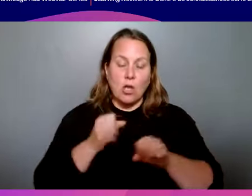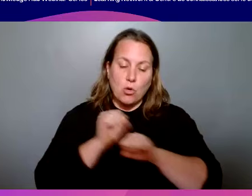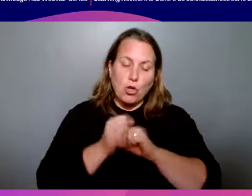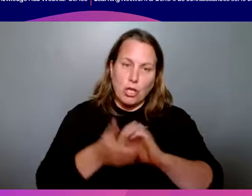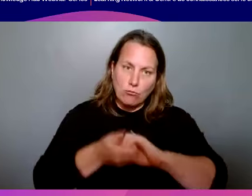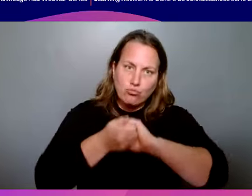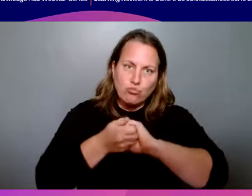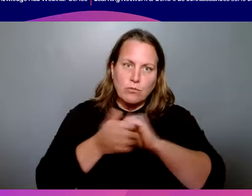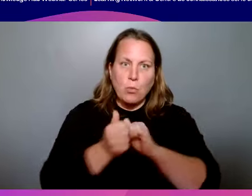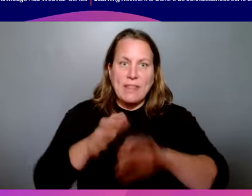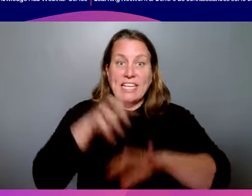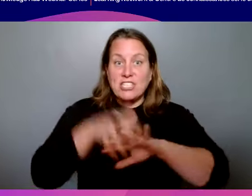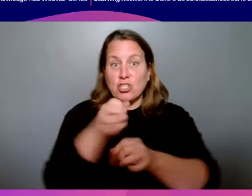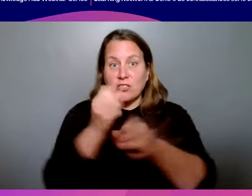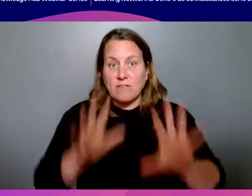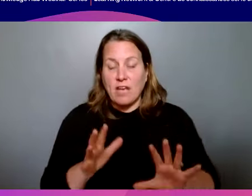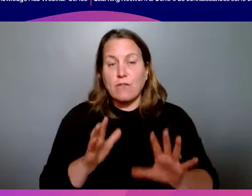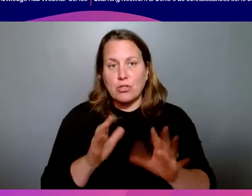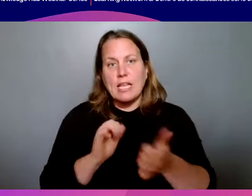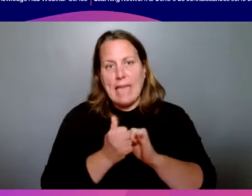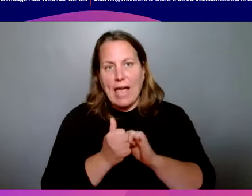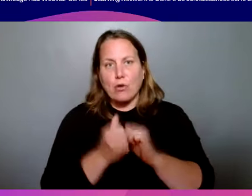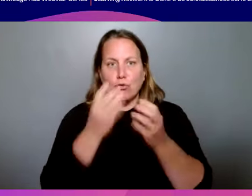those supporting them.